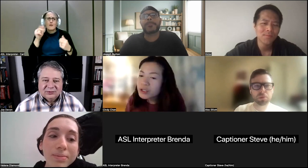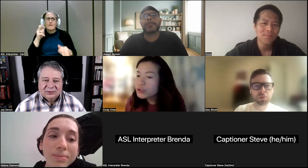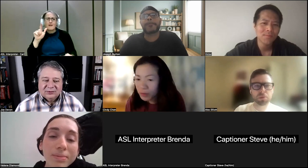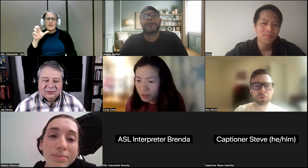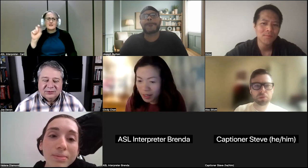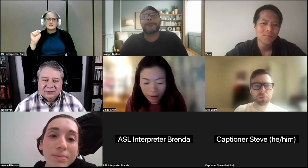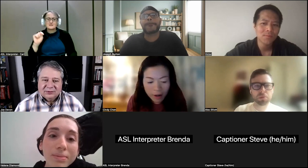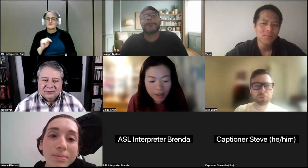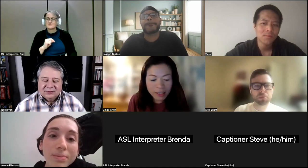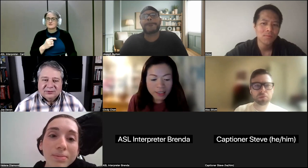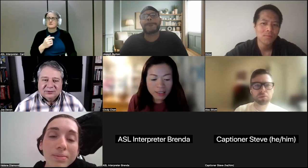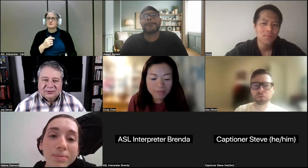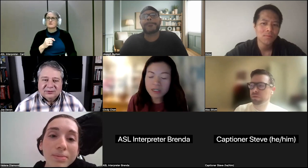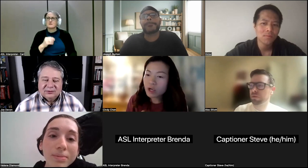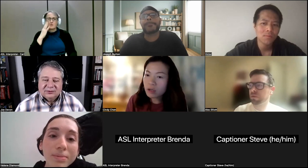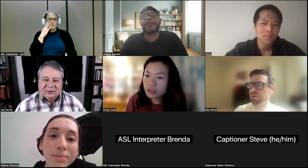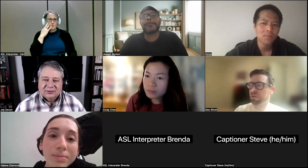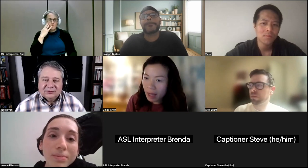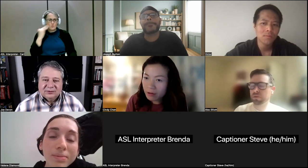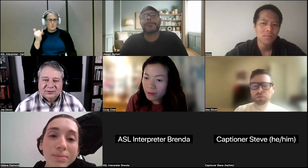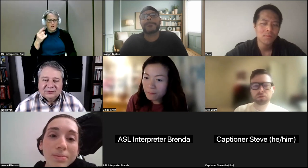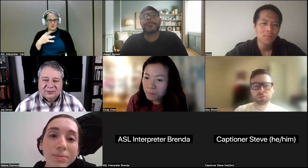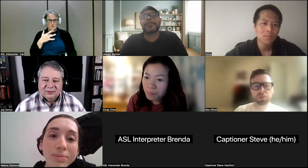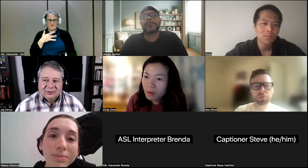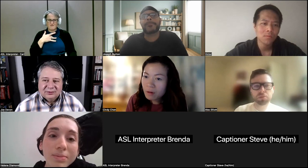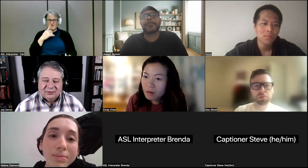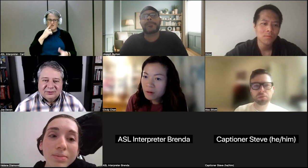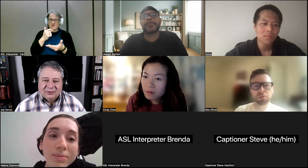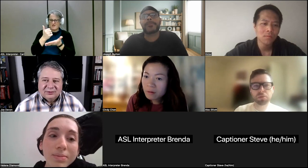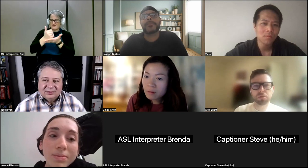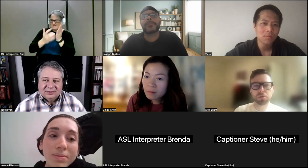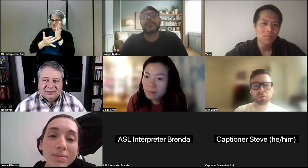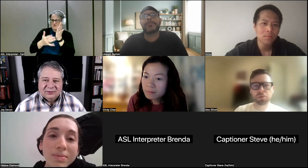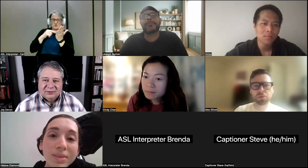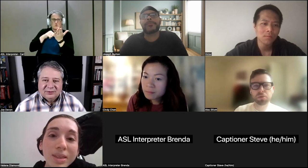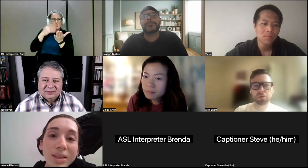why do you think assistive technology matter?